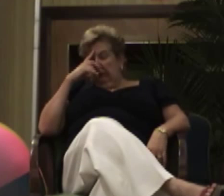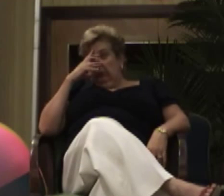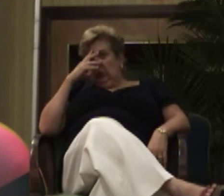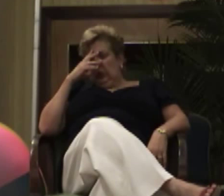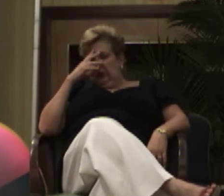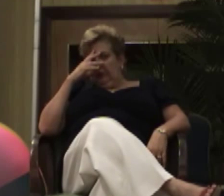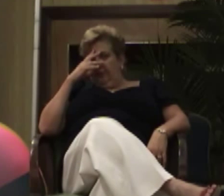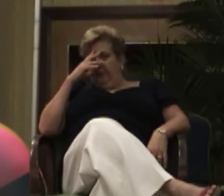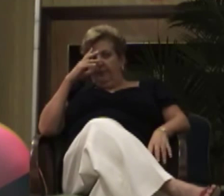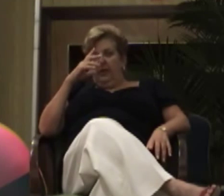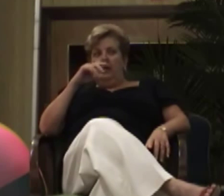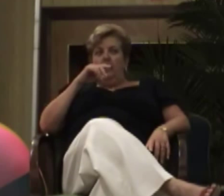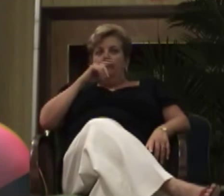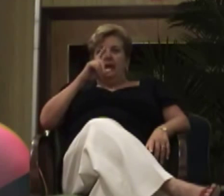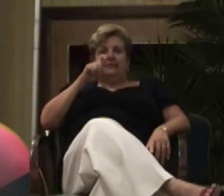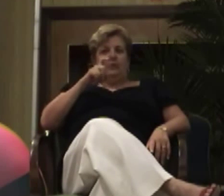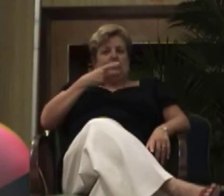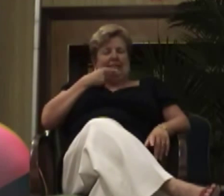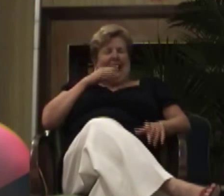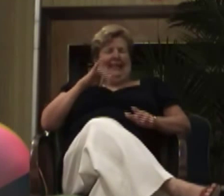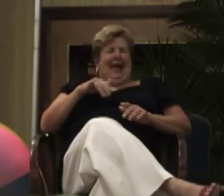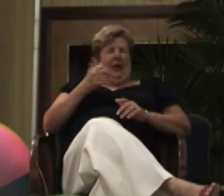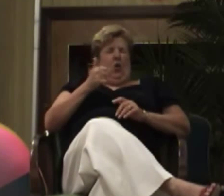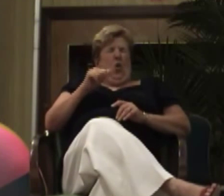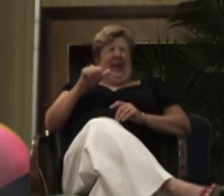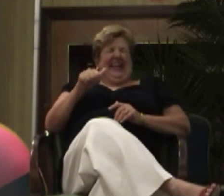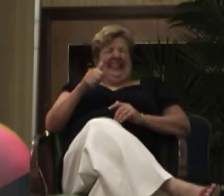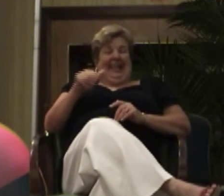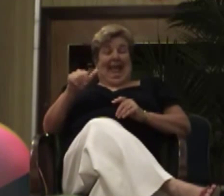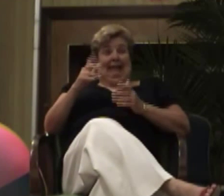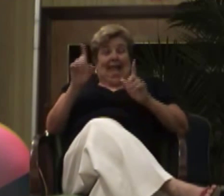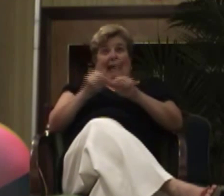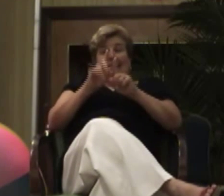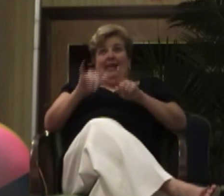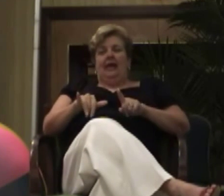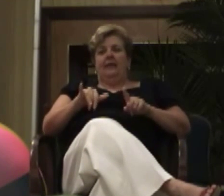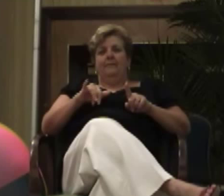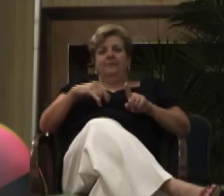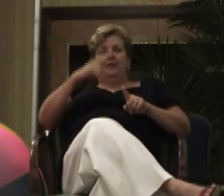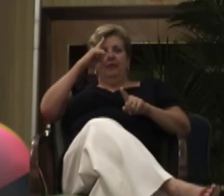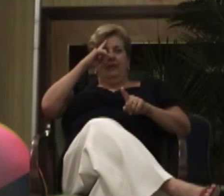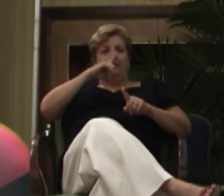I'm not supposed to say that or anything like that. I thought it was so amazing.